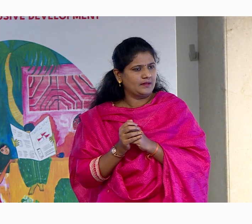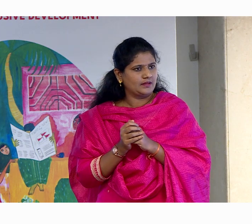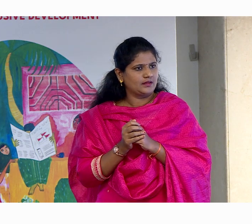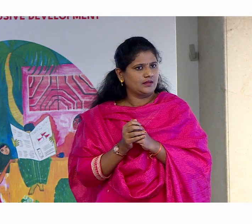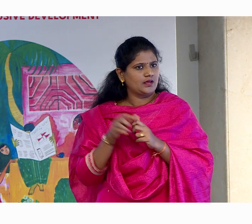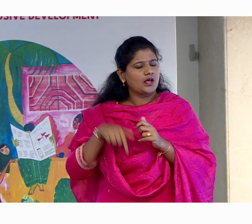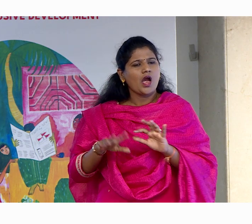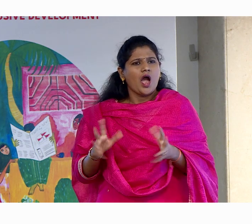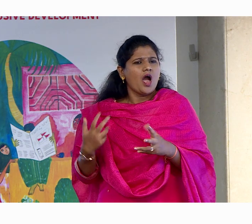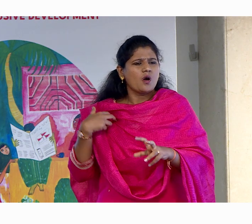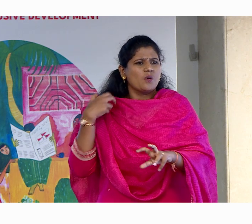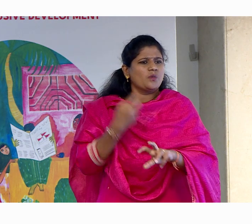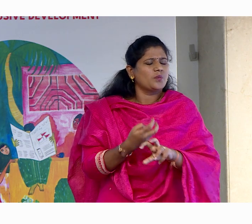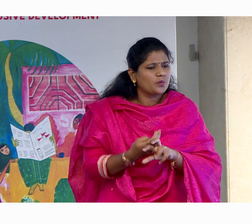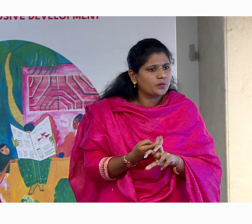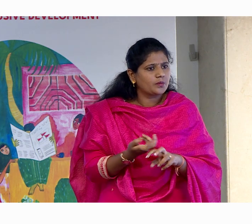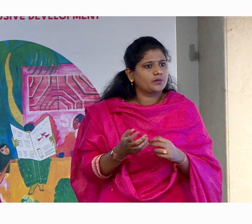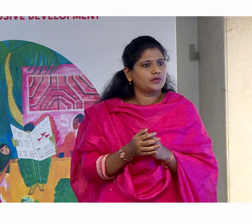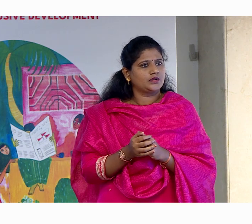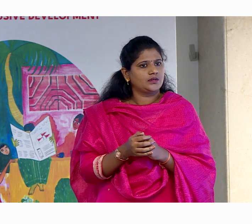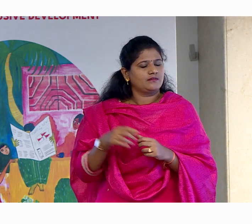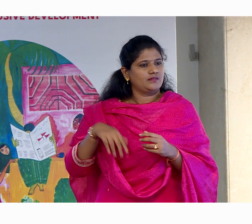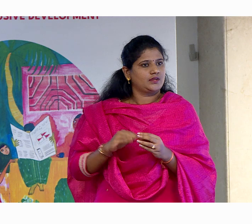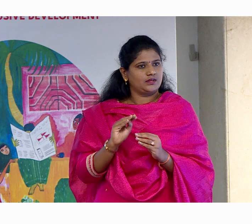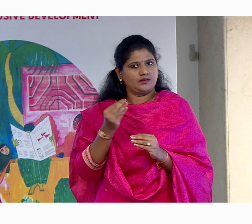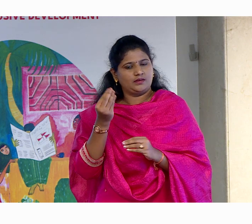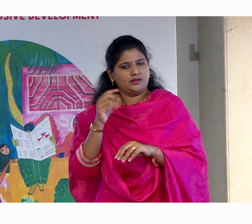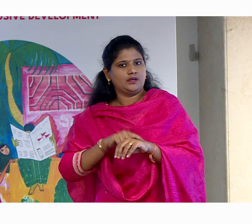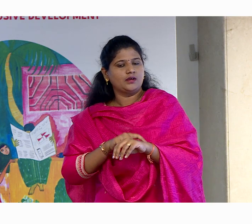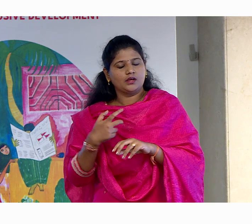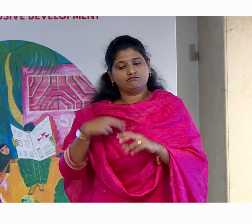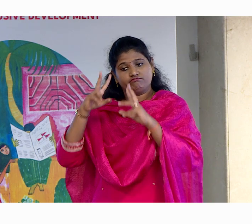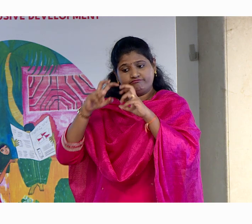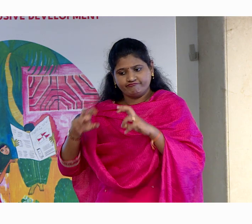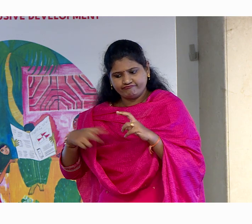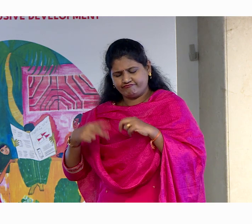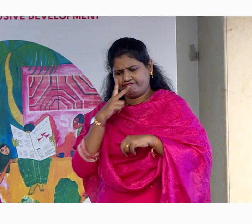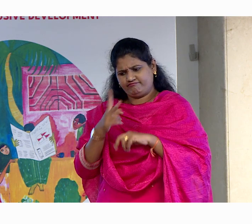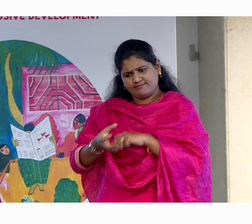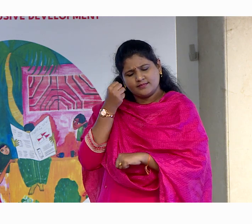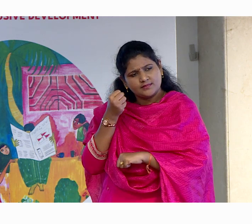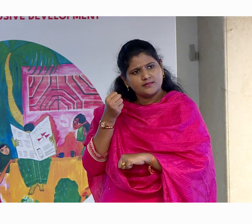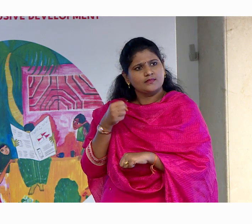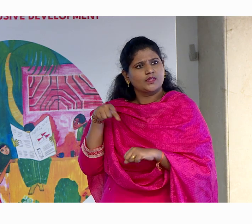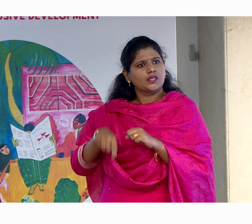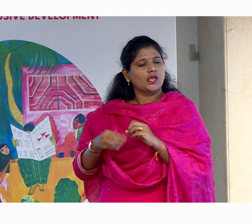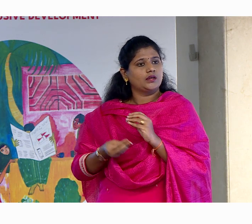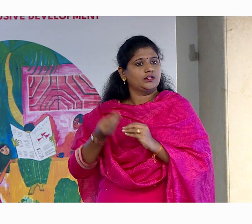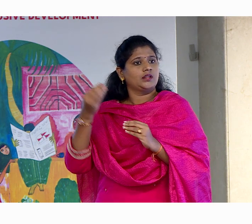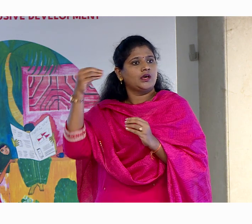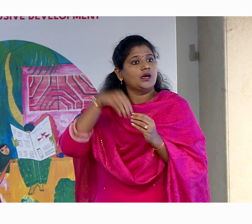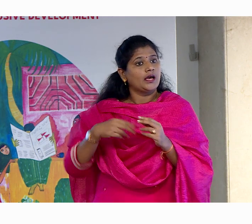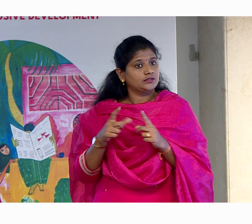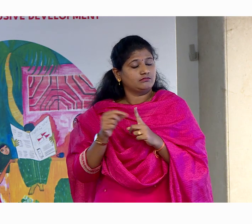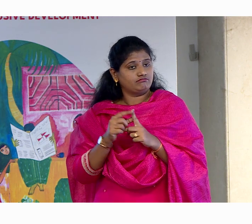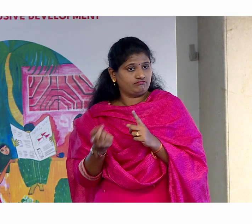and how difficult and inappropriate it sometimes is to take research from one context and naively implement it into